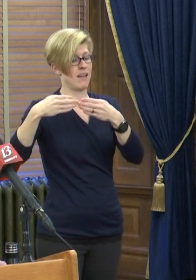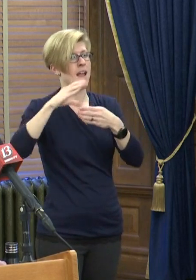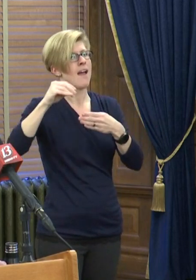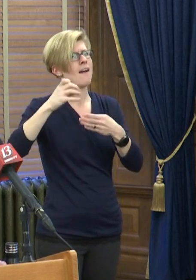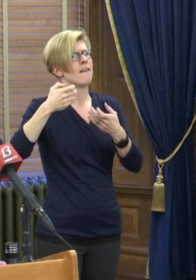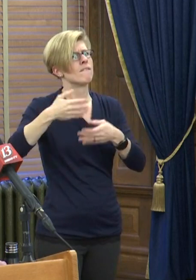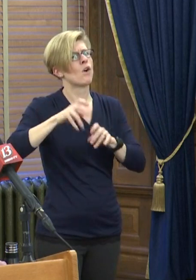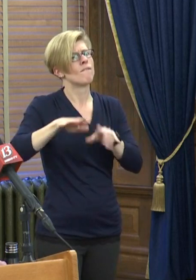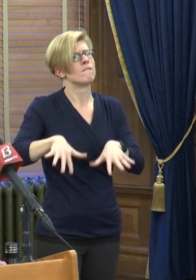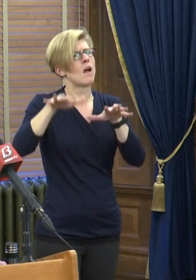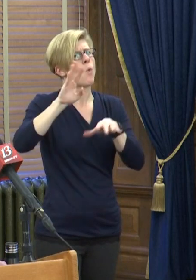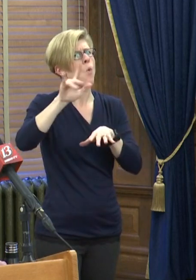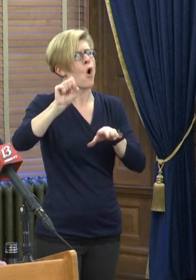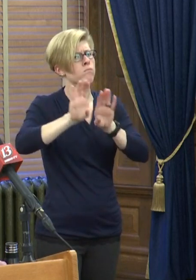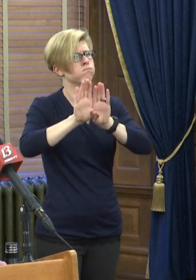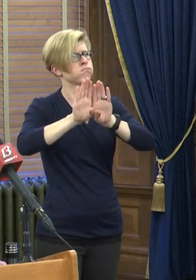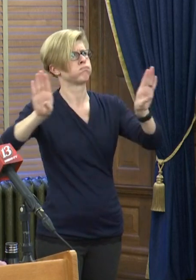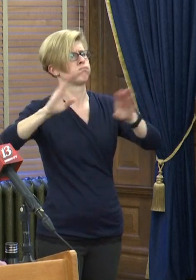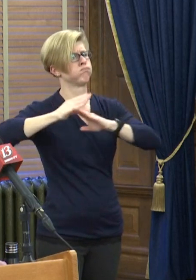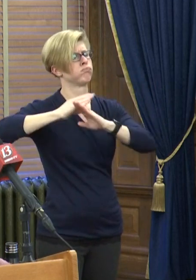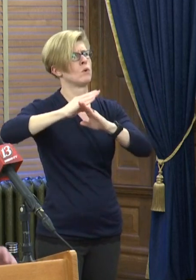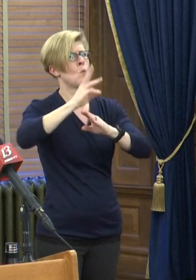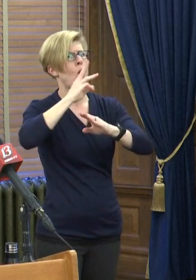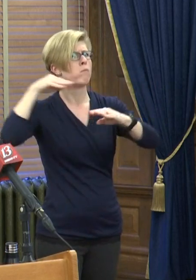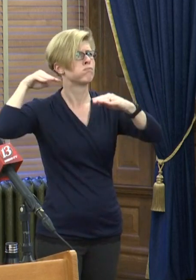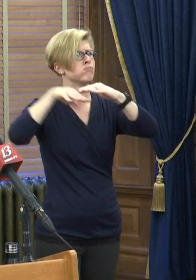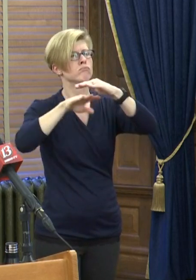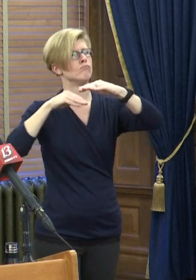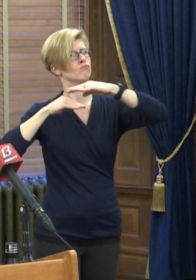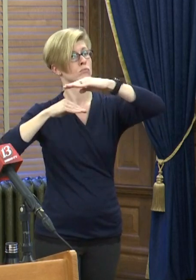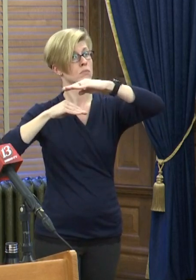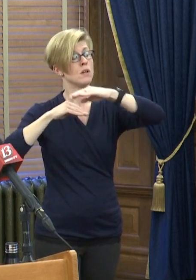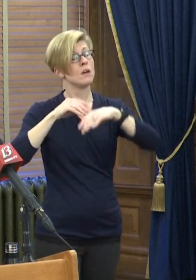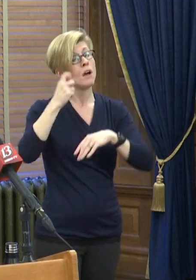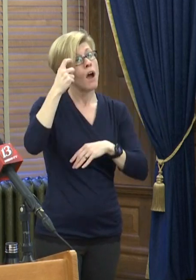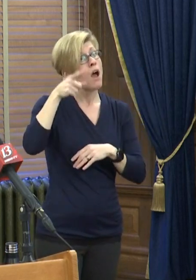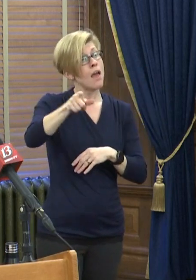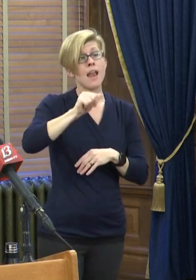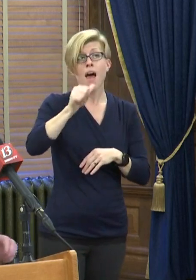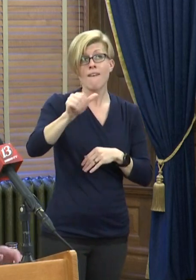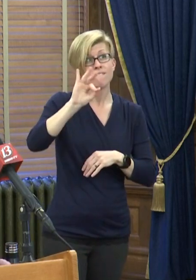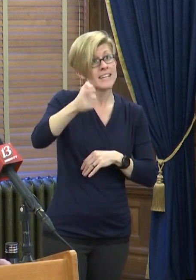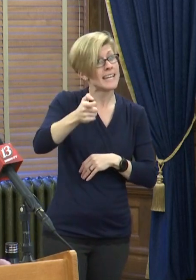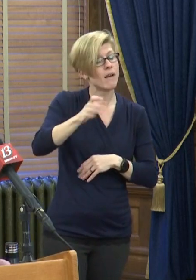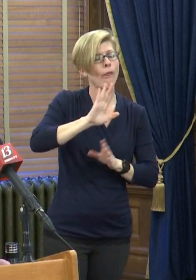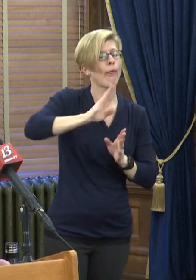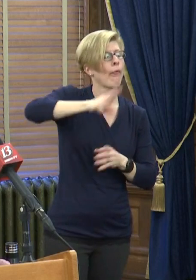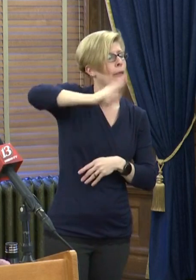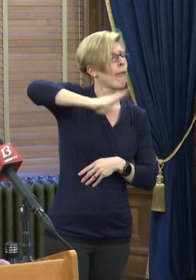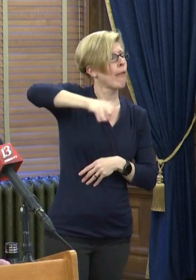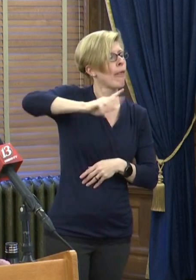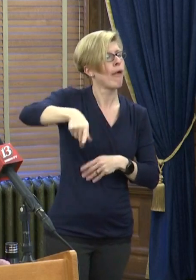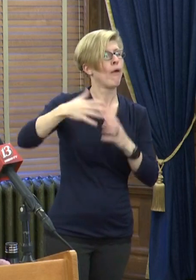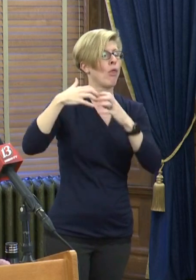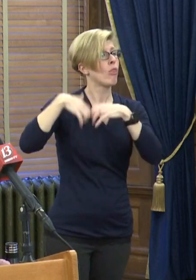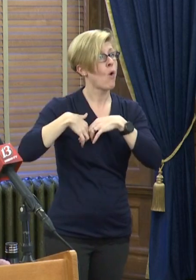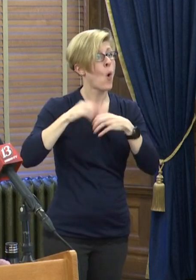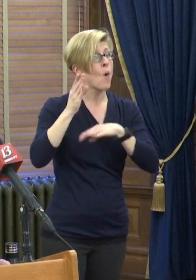in New Orleans vulnerable. More than 50 levees broke when Katrina hit,